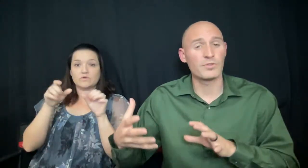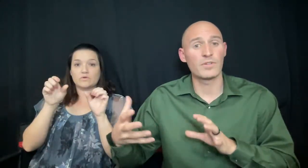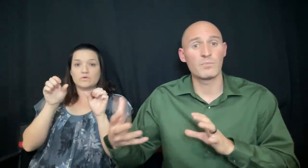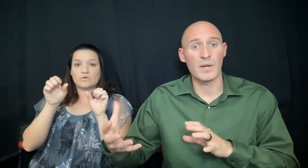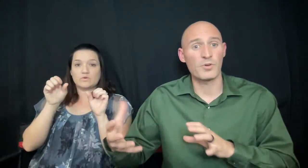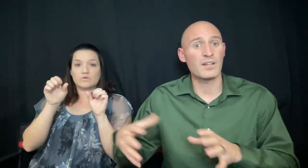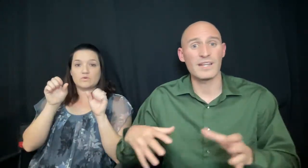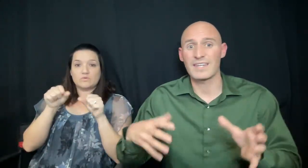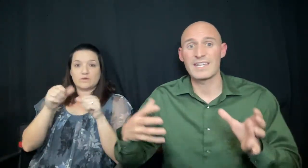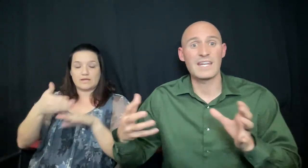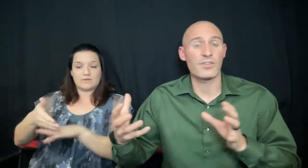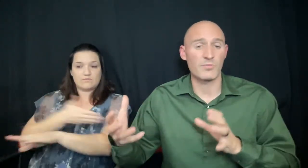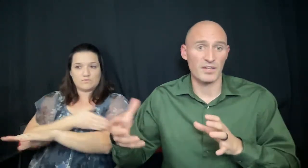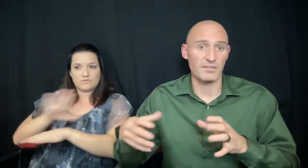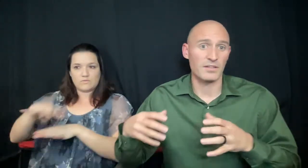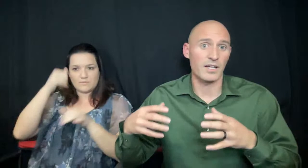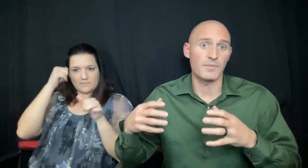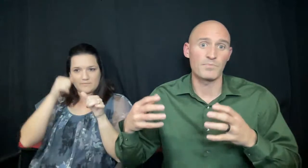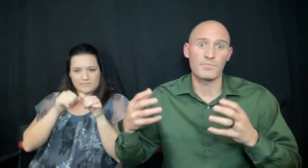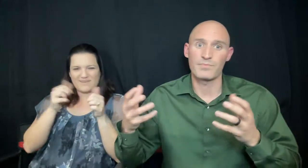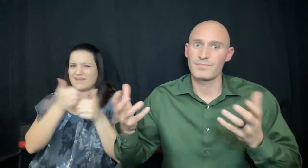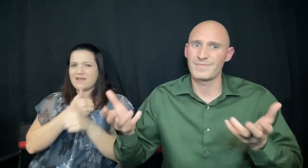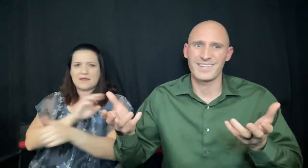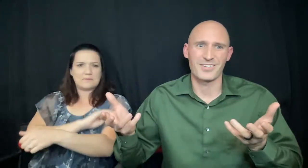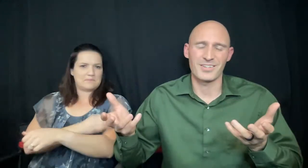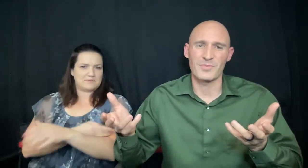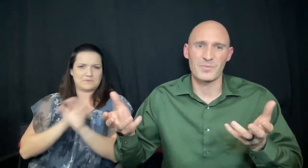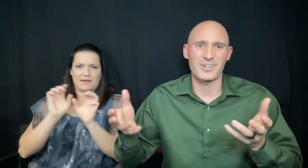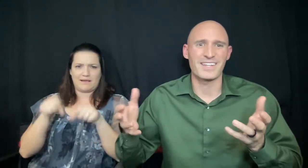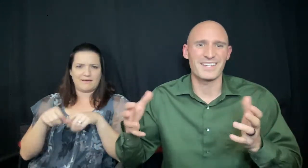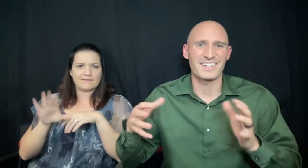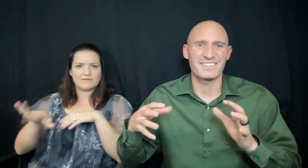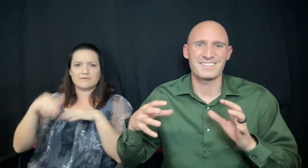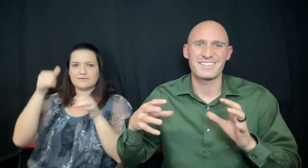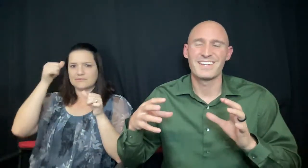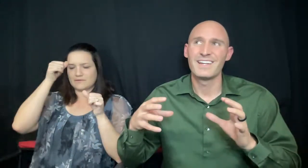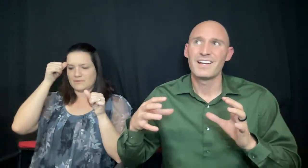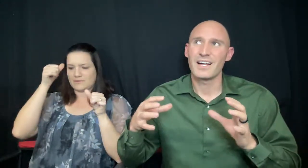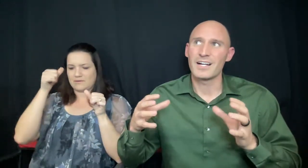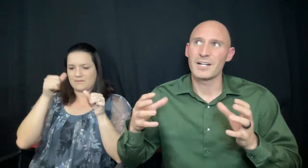your memory like any other muscle. Your memory